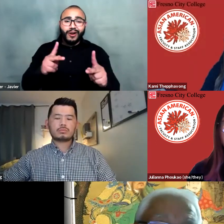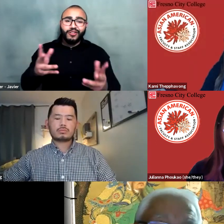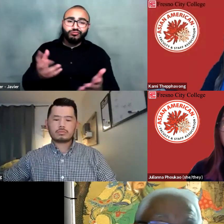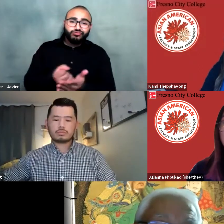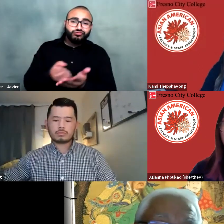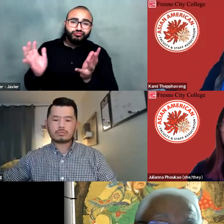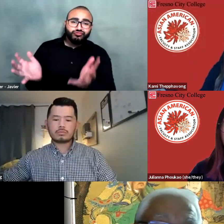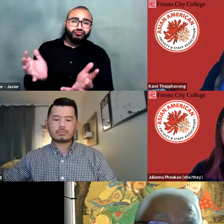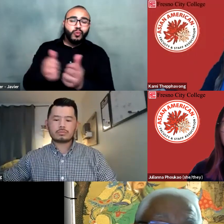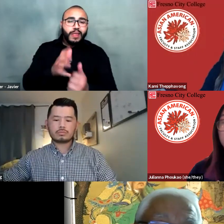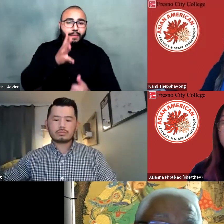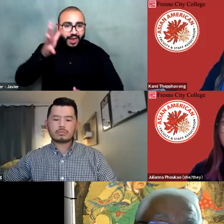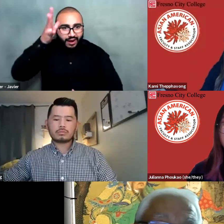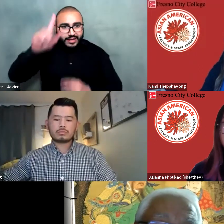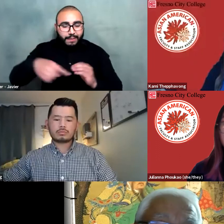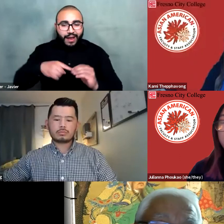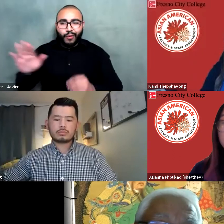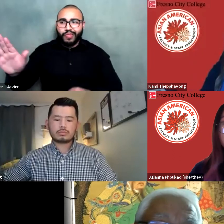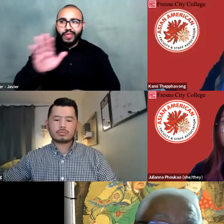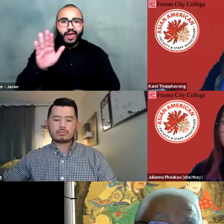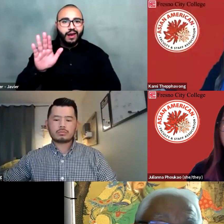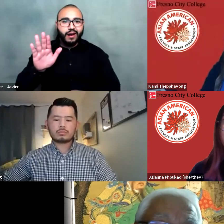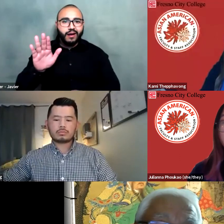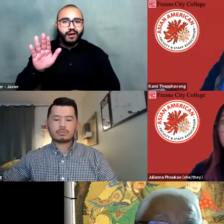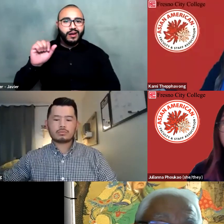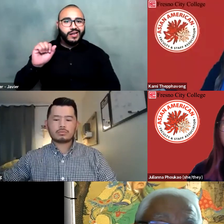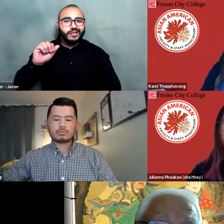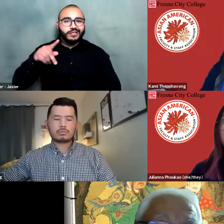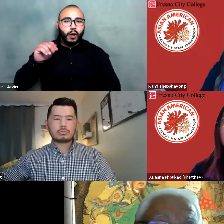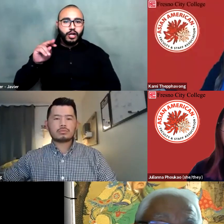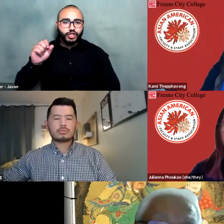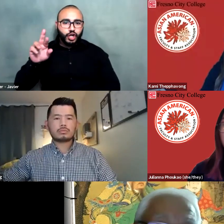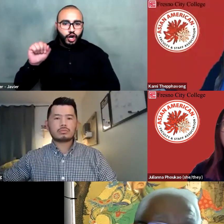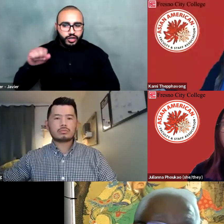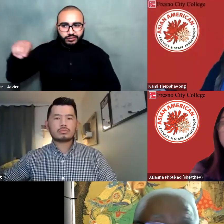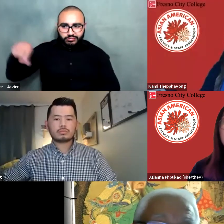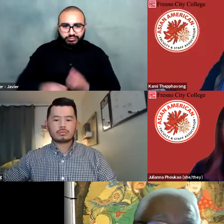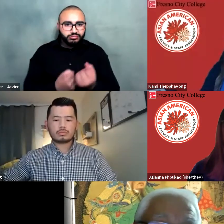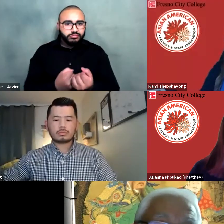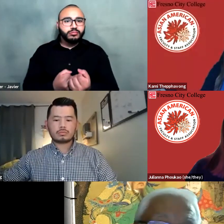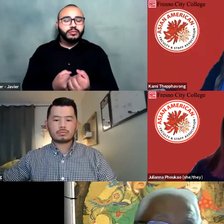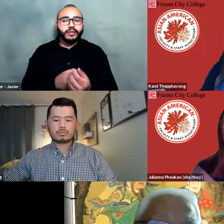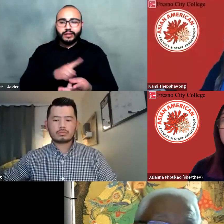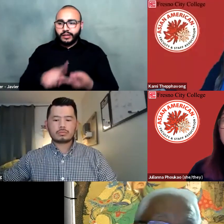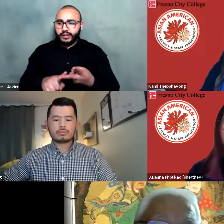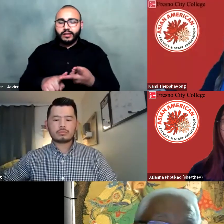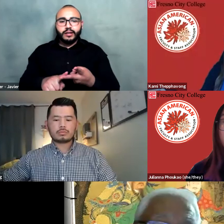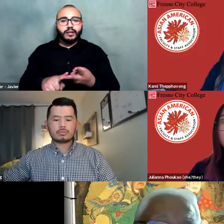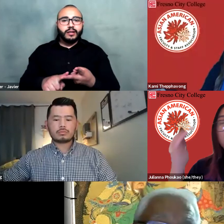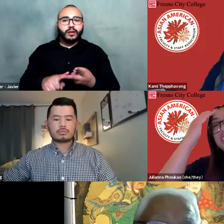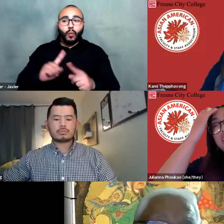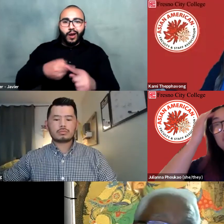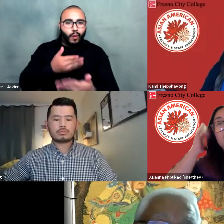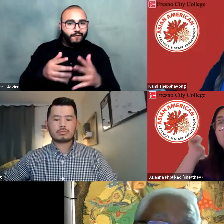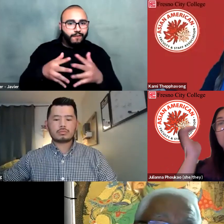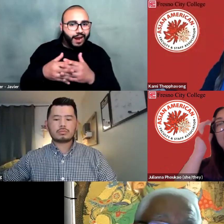parents about, their sponsors and how they got here and how my parents had an arranged marriage,